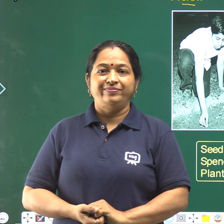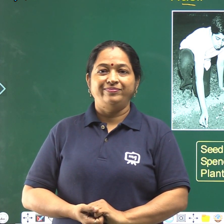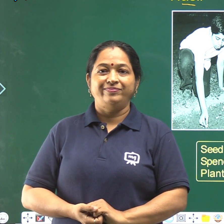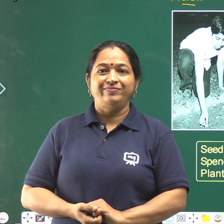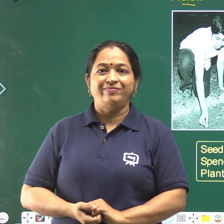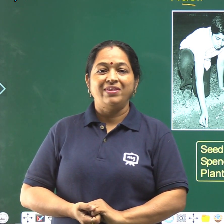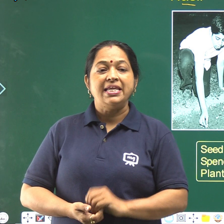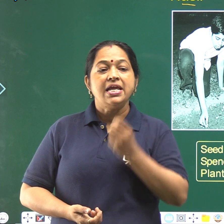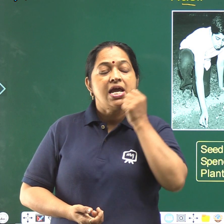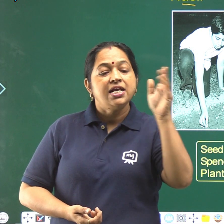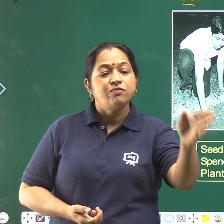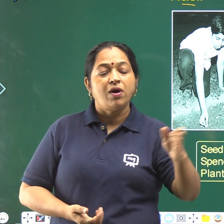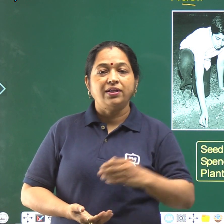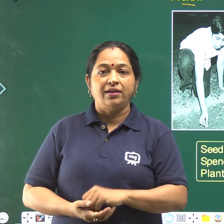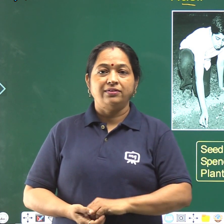His father